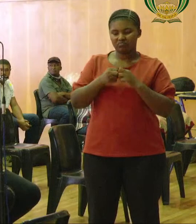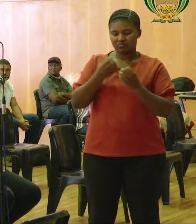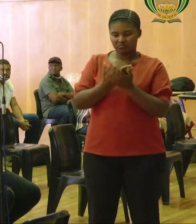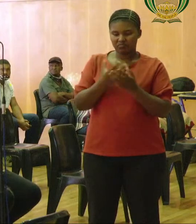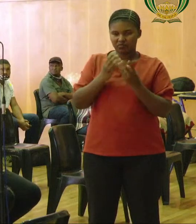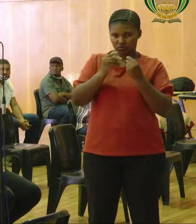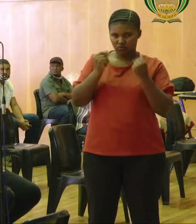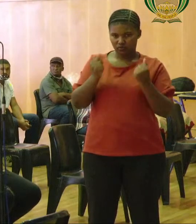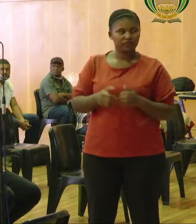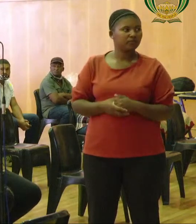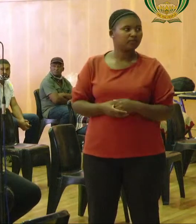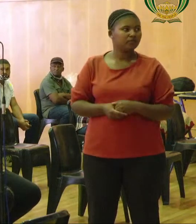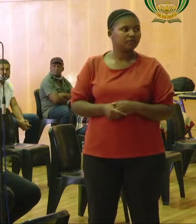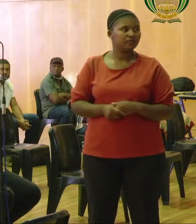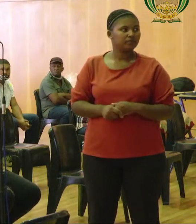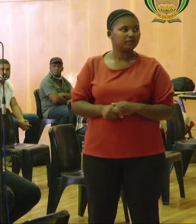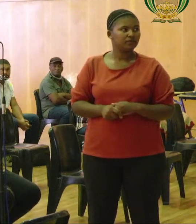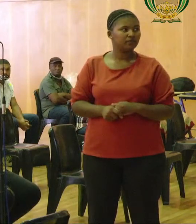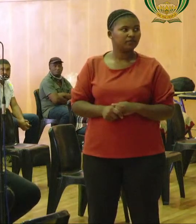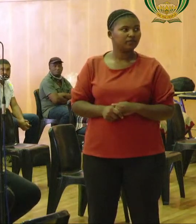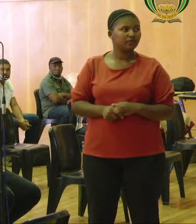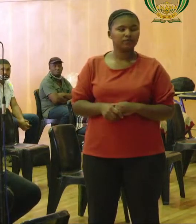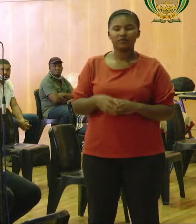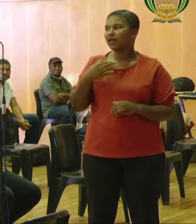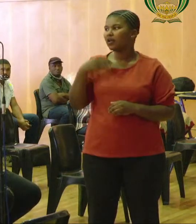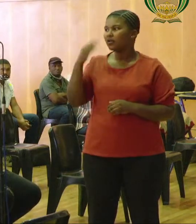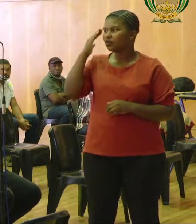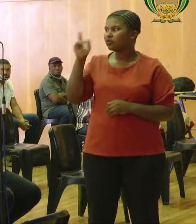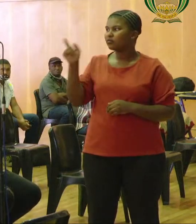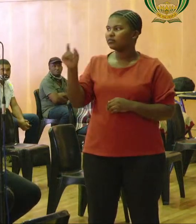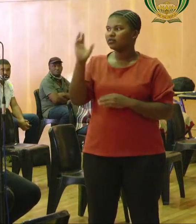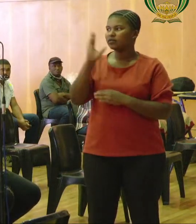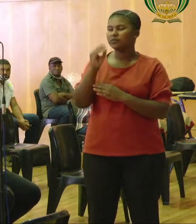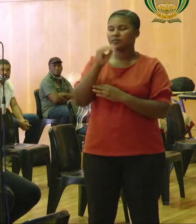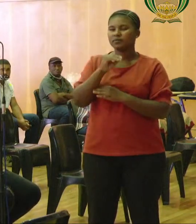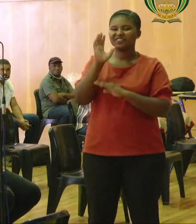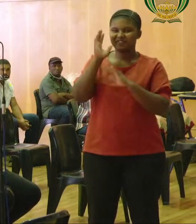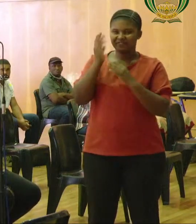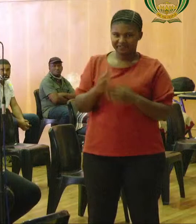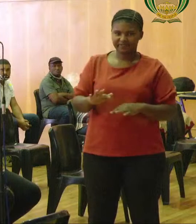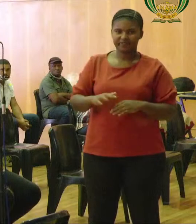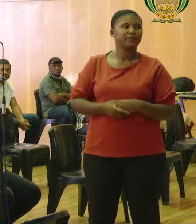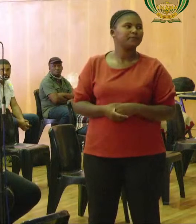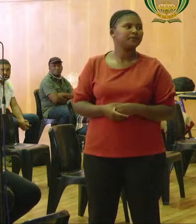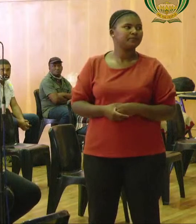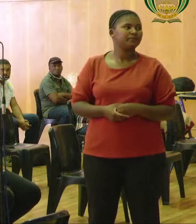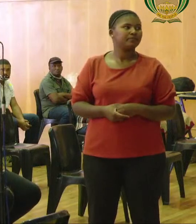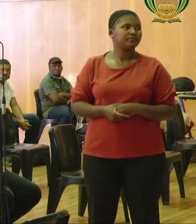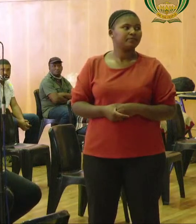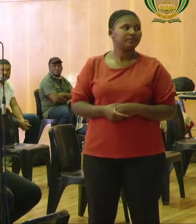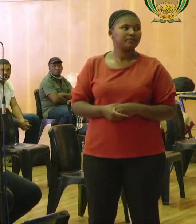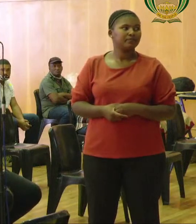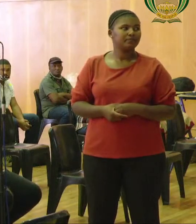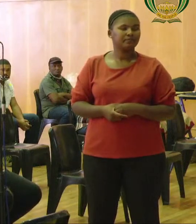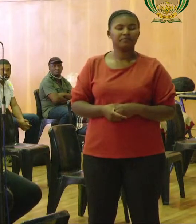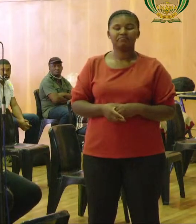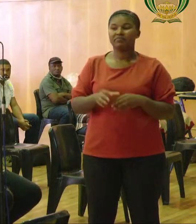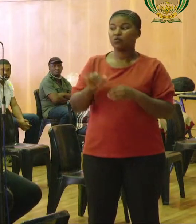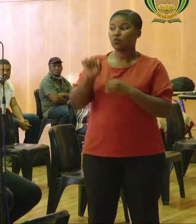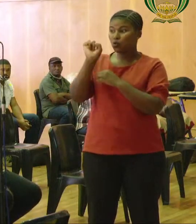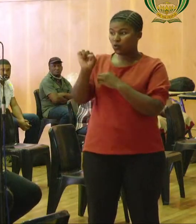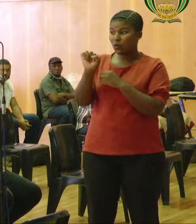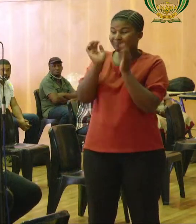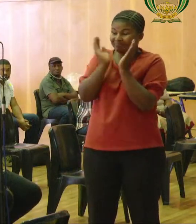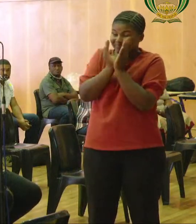disrupt him. I know he has spoken. That's why I was just confirm that members of, is this your meeting? You're